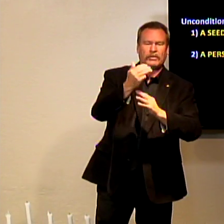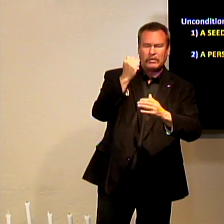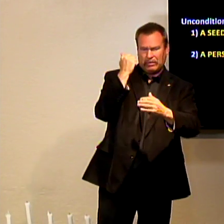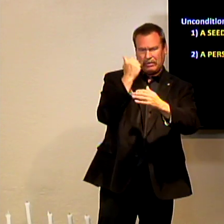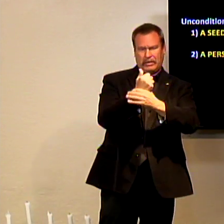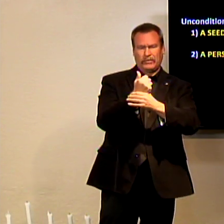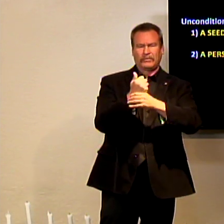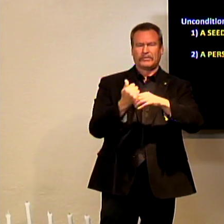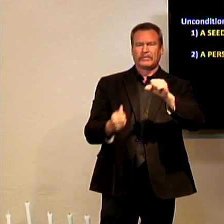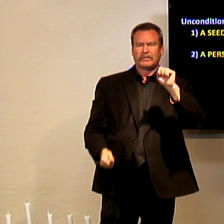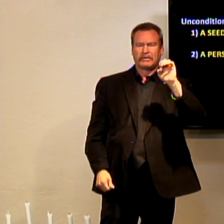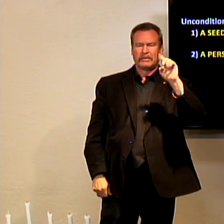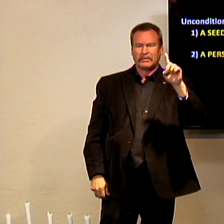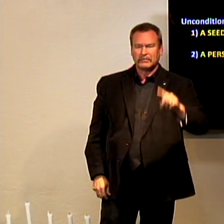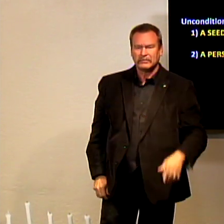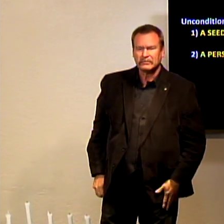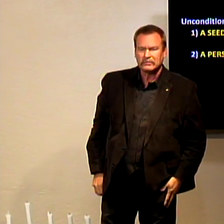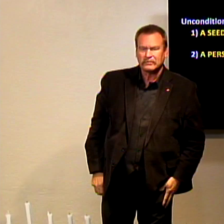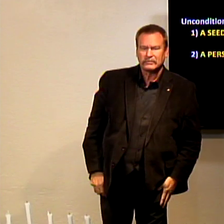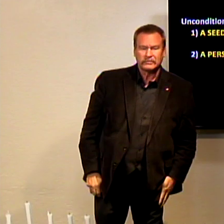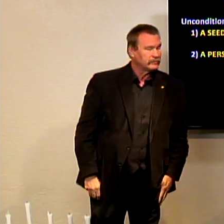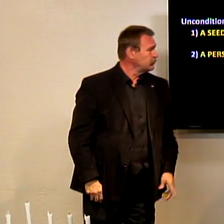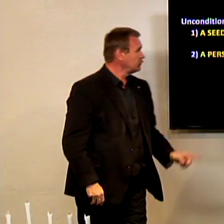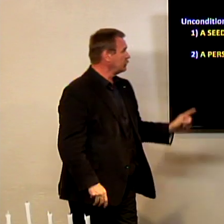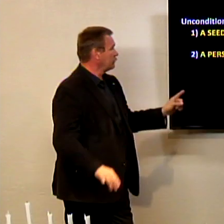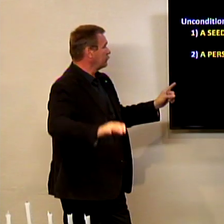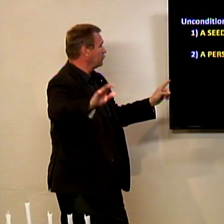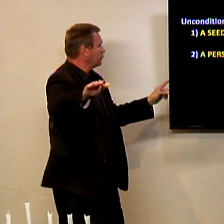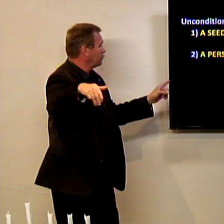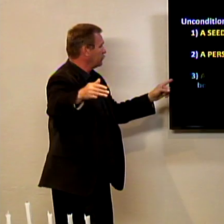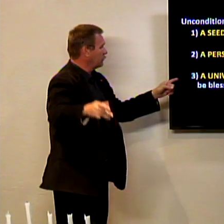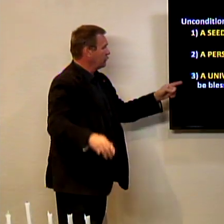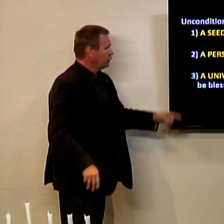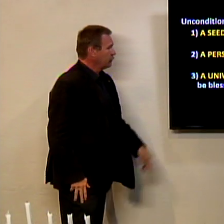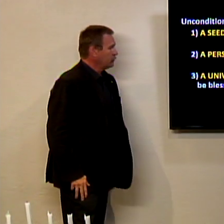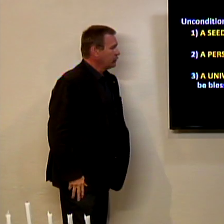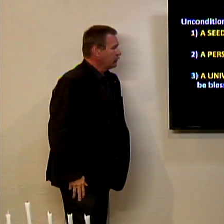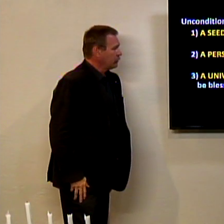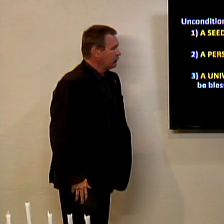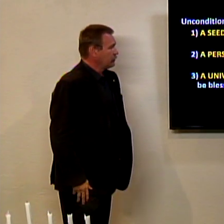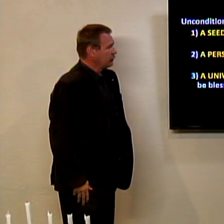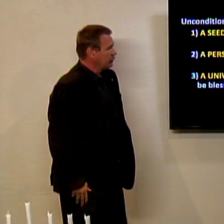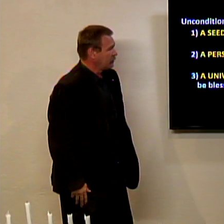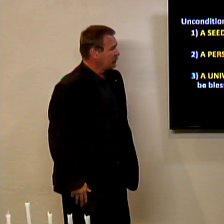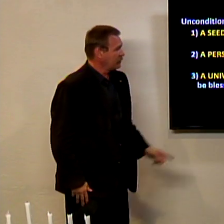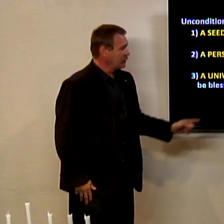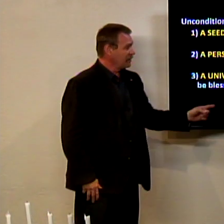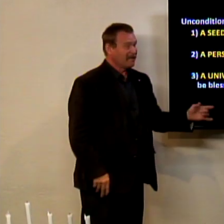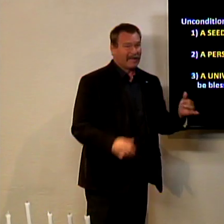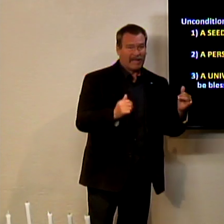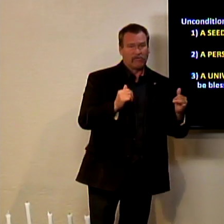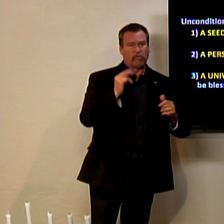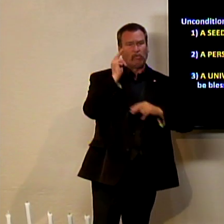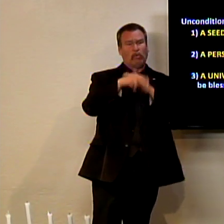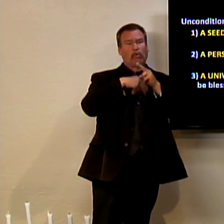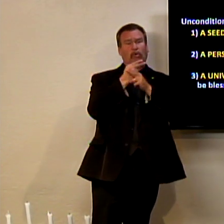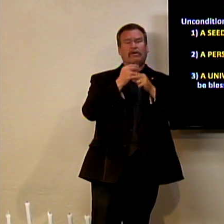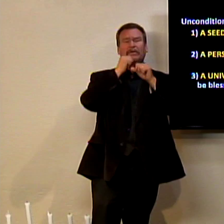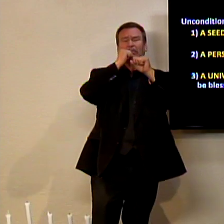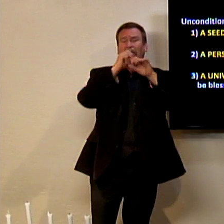I will bless you. Through Abraham, all of this happened. And we see the third point here, that it